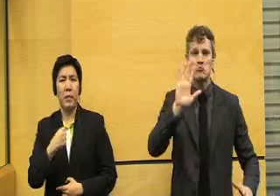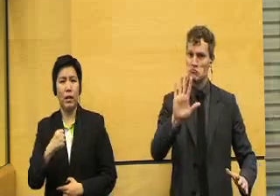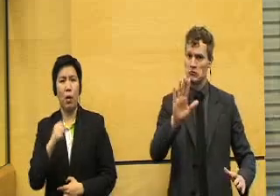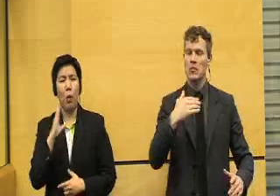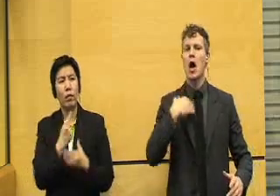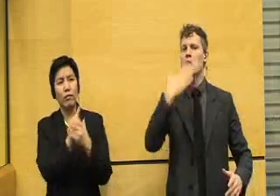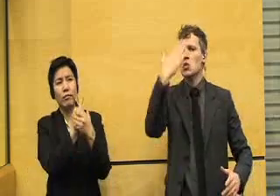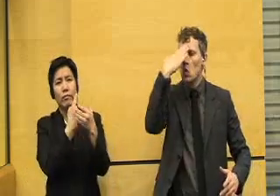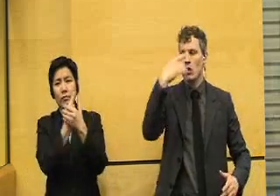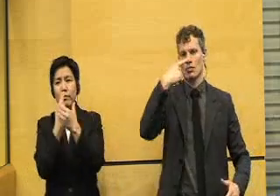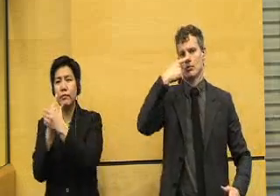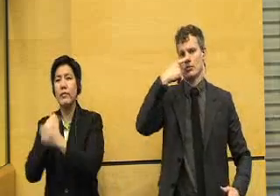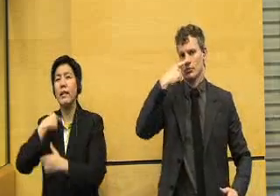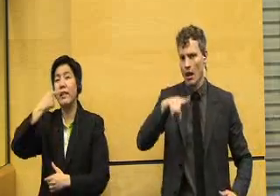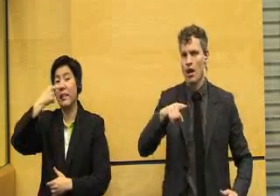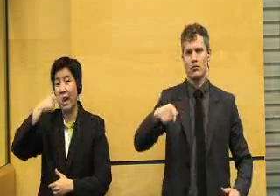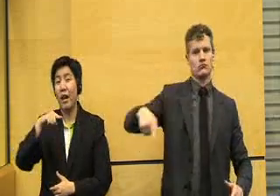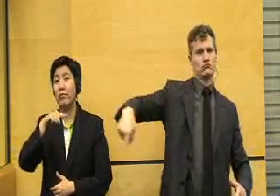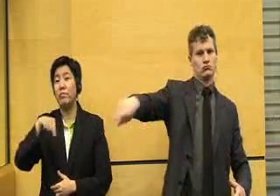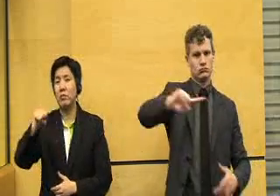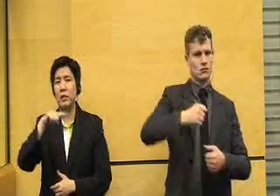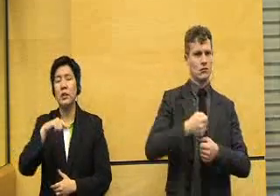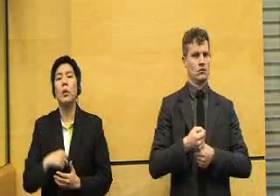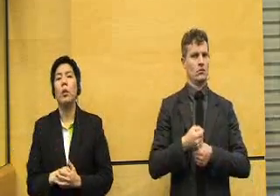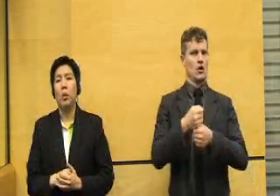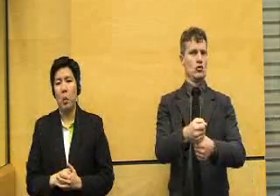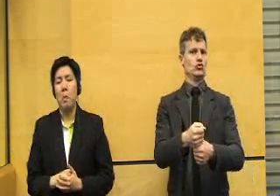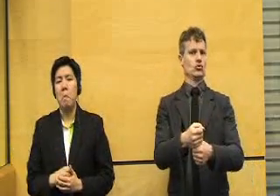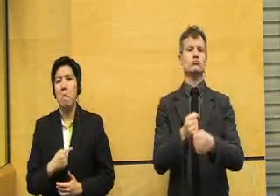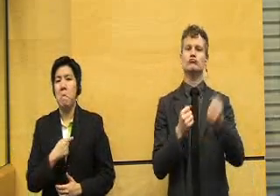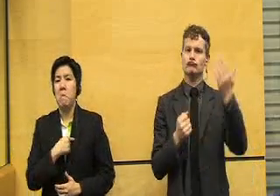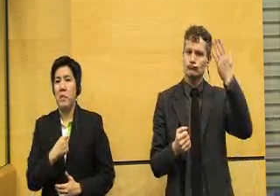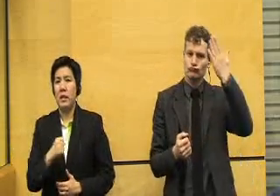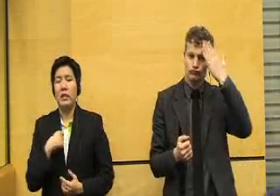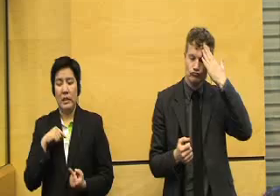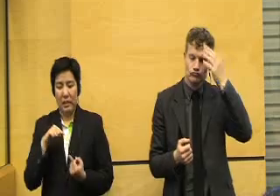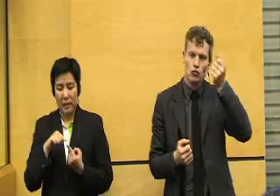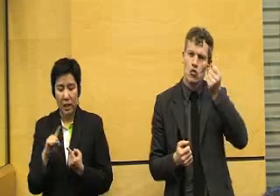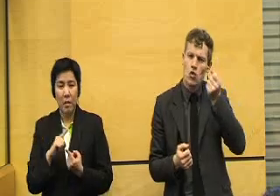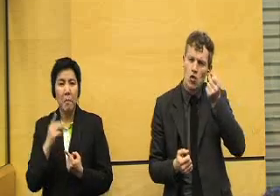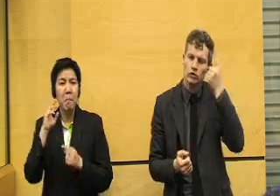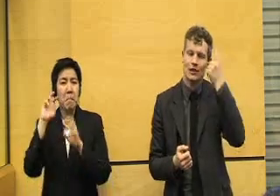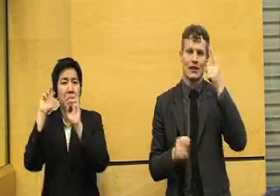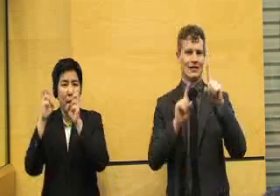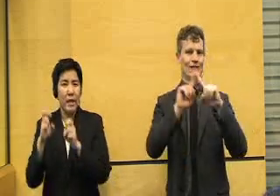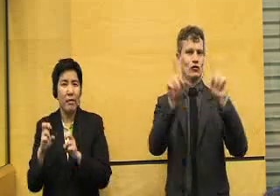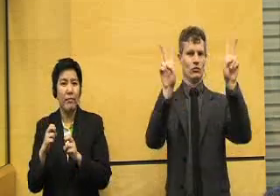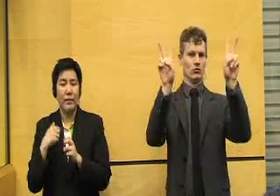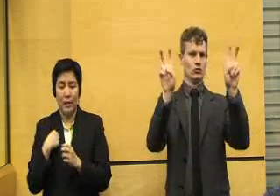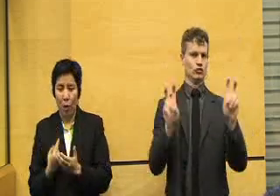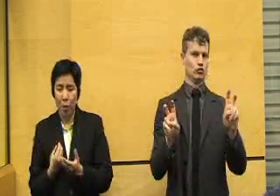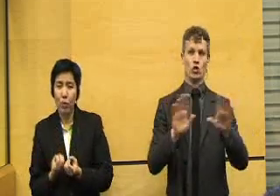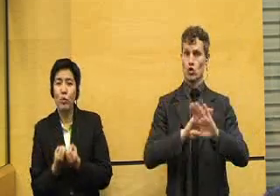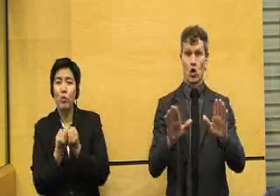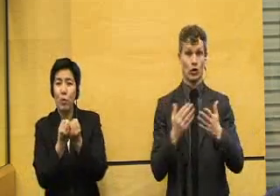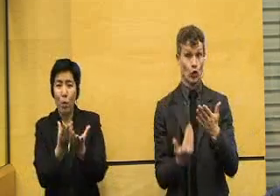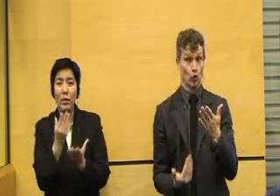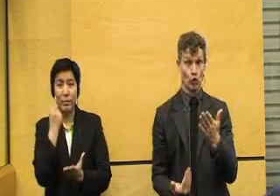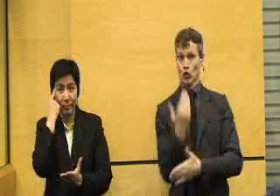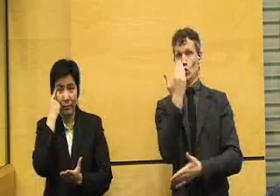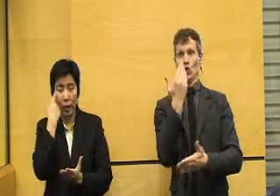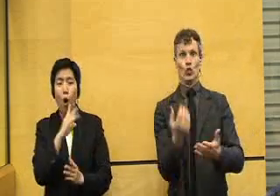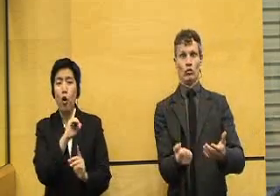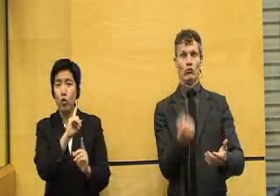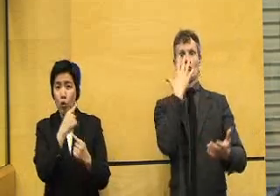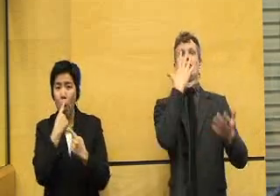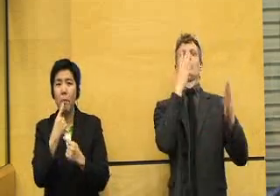with those issues the committee had already spelled out through its list of issues, but I'd like to highlight